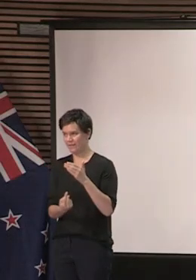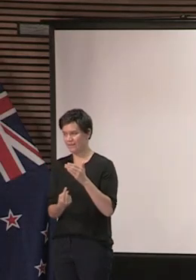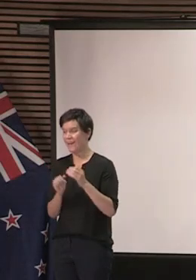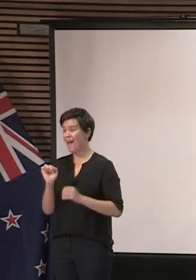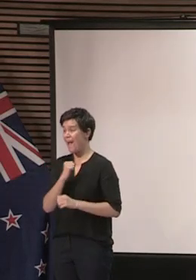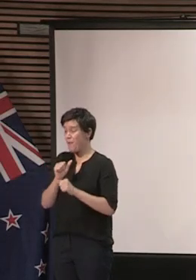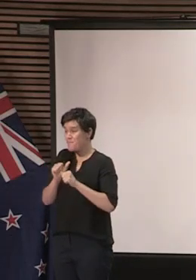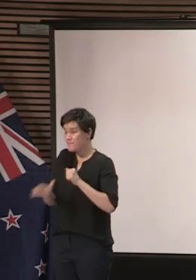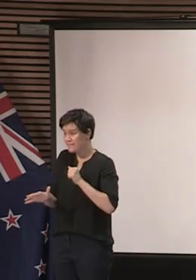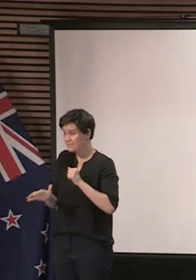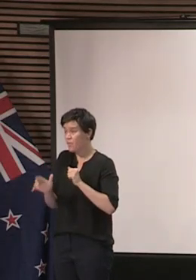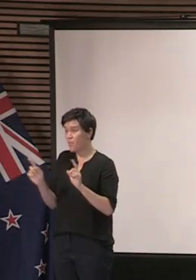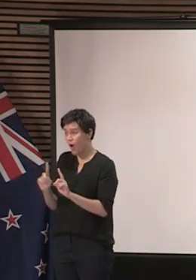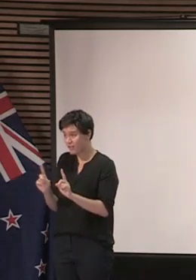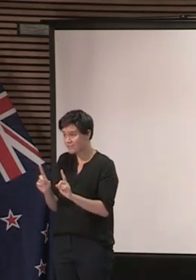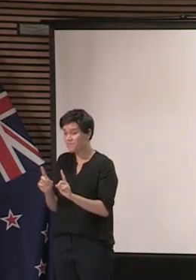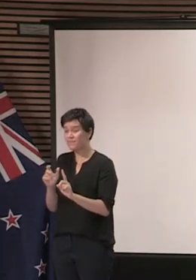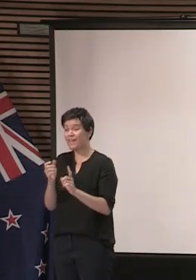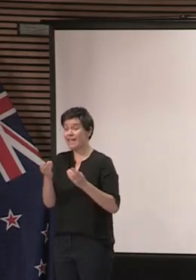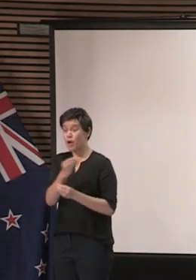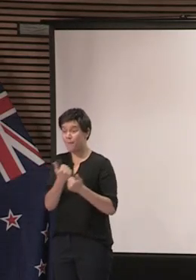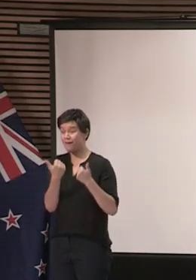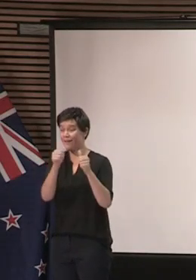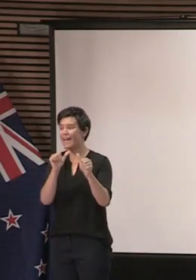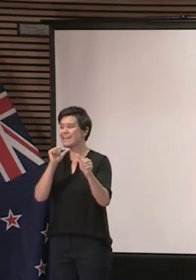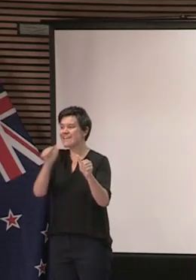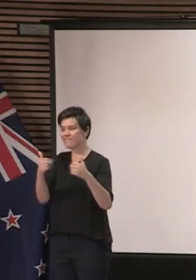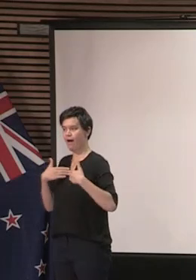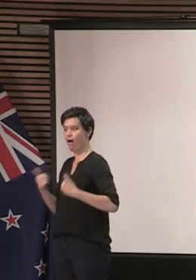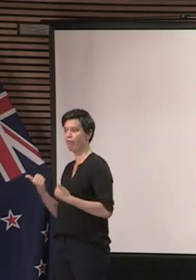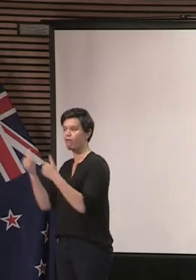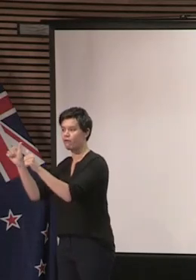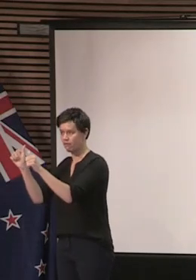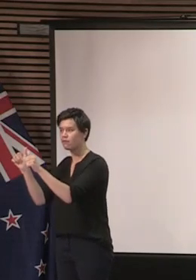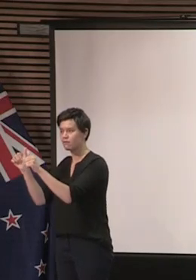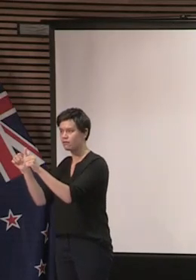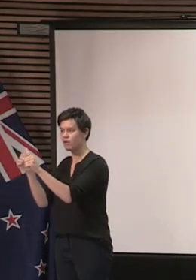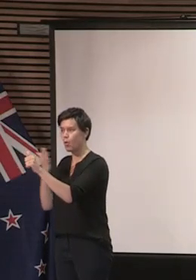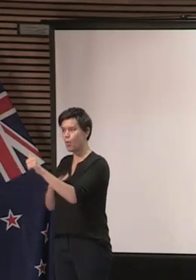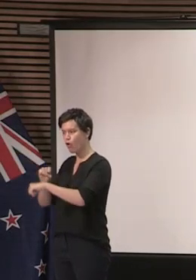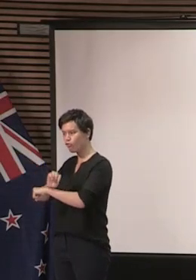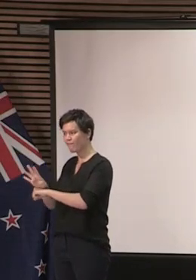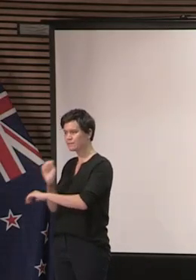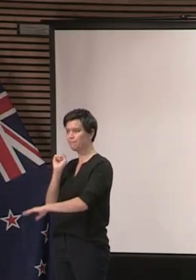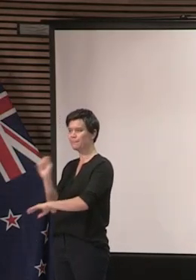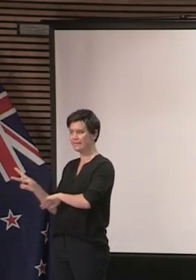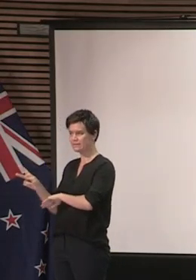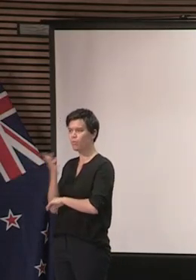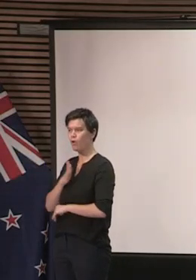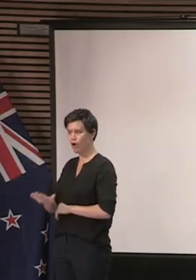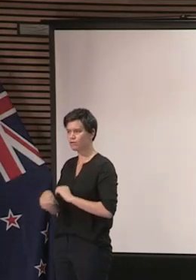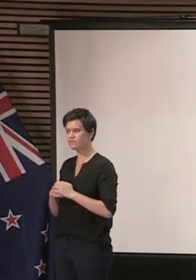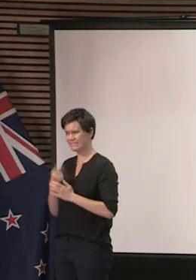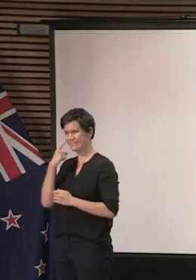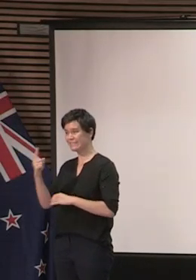terms of the economy will come off the back of being successful in fighting COVID. What we don't want in New Zealand is what you've seen in many countries around the